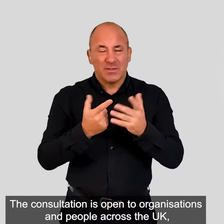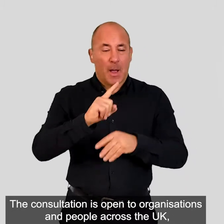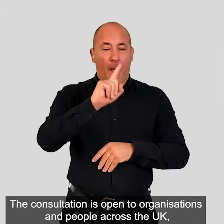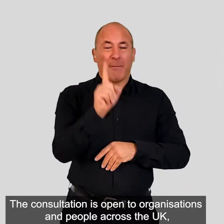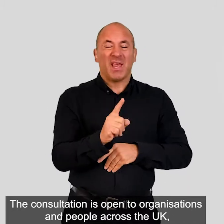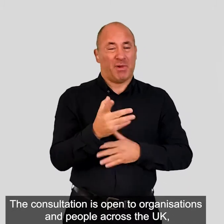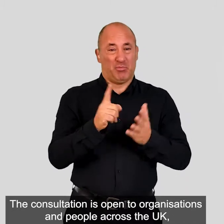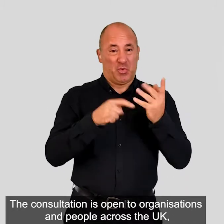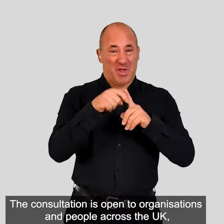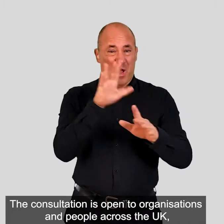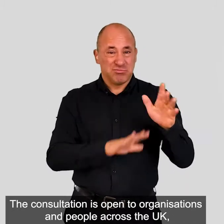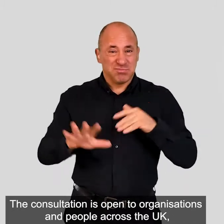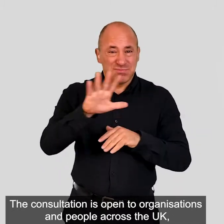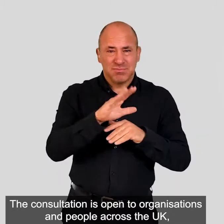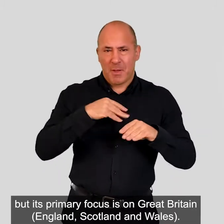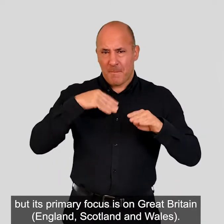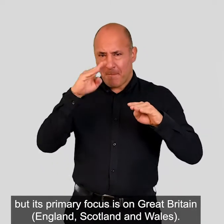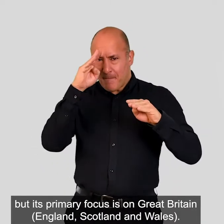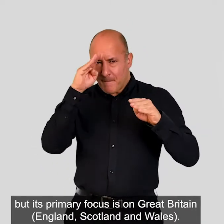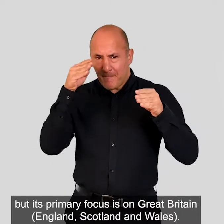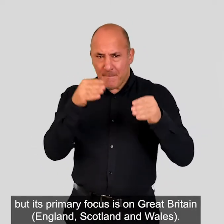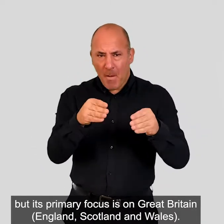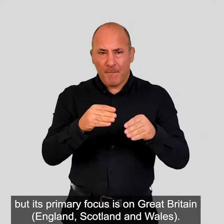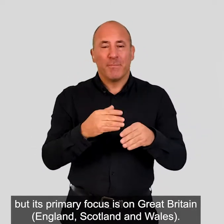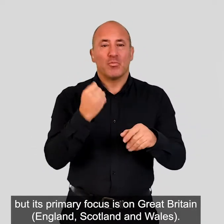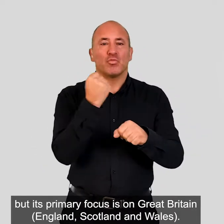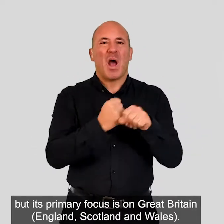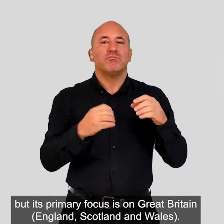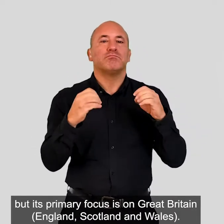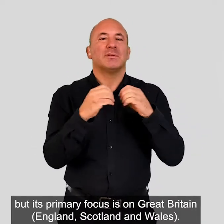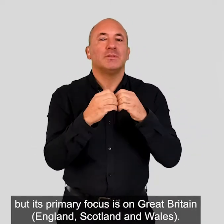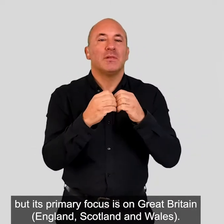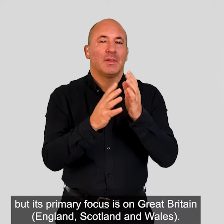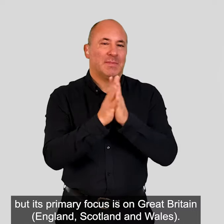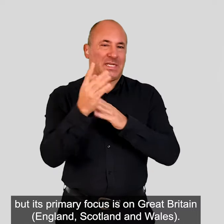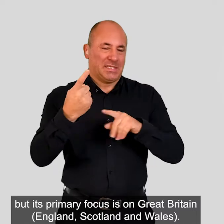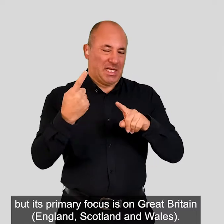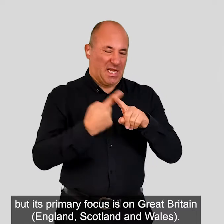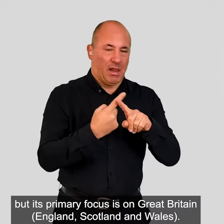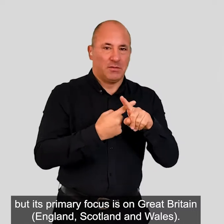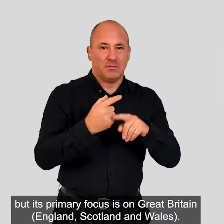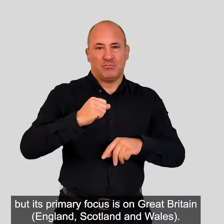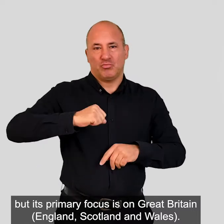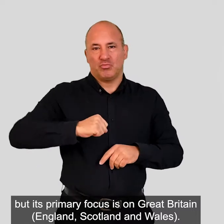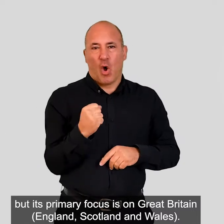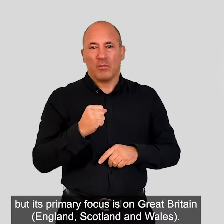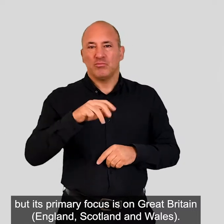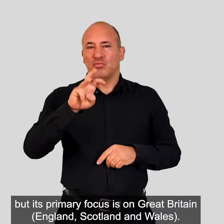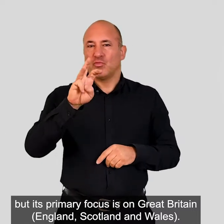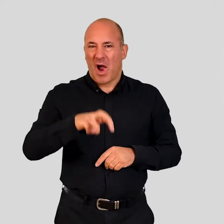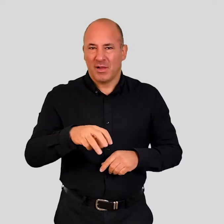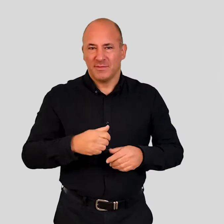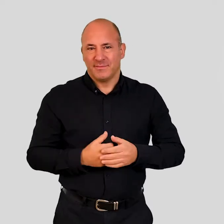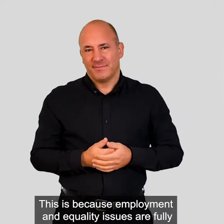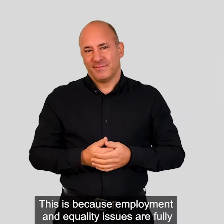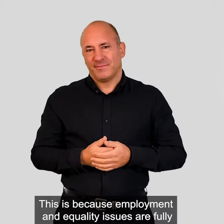people across the UK, but its primary focus is on Great Britain, England, Scotland and Wales. This is